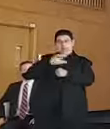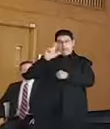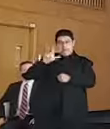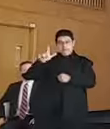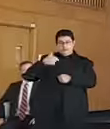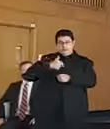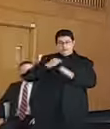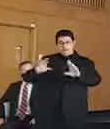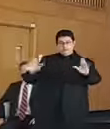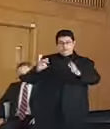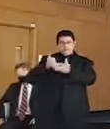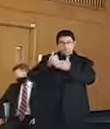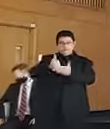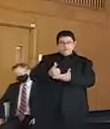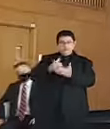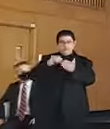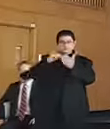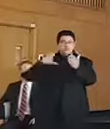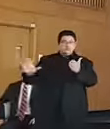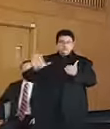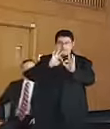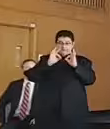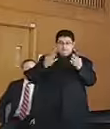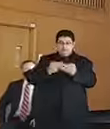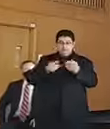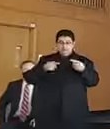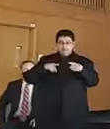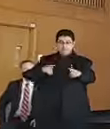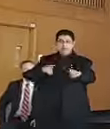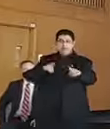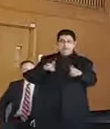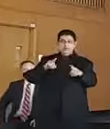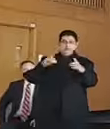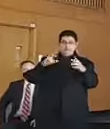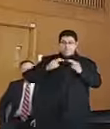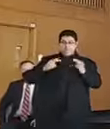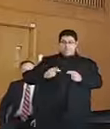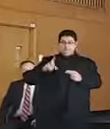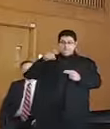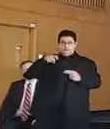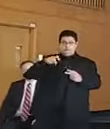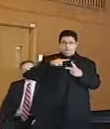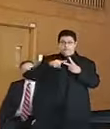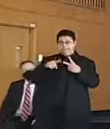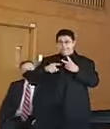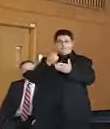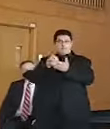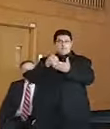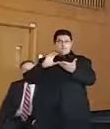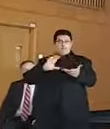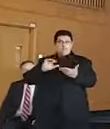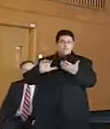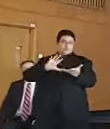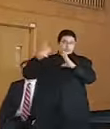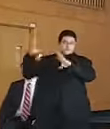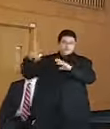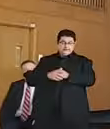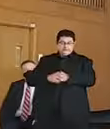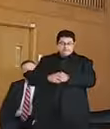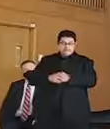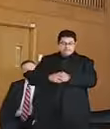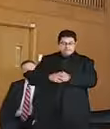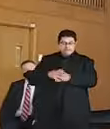and their families during this humanitarian and economic crisis. These dollars will be used to address digital equity in